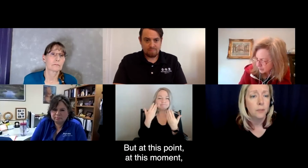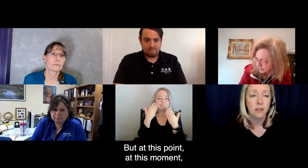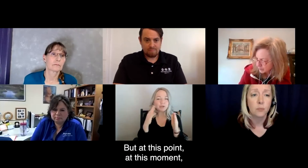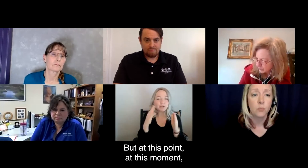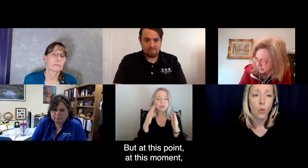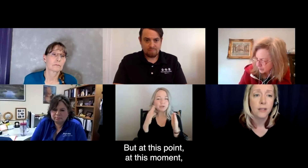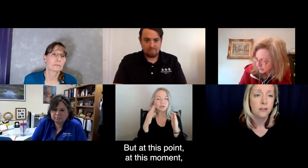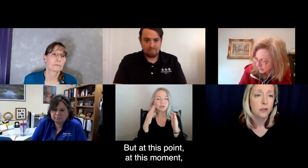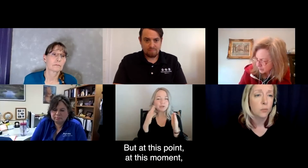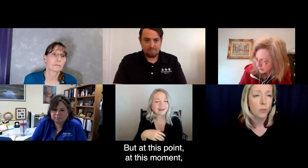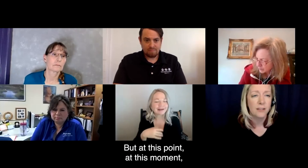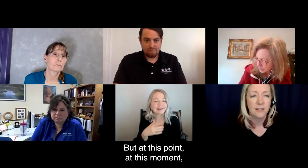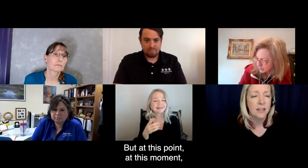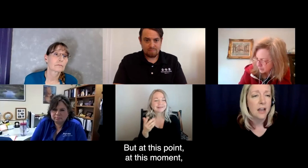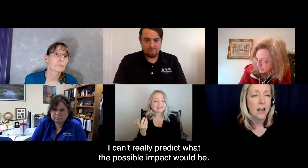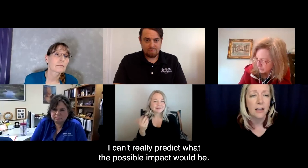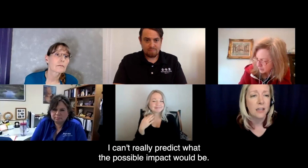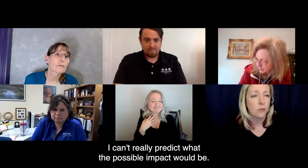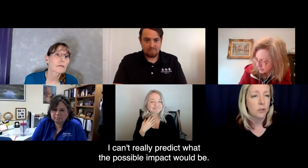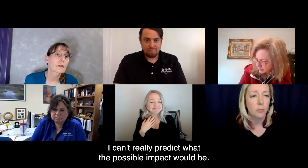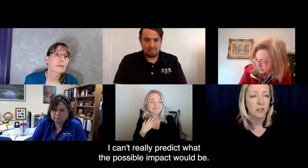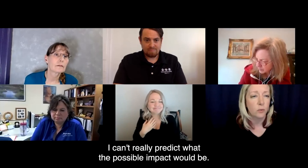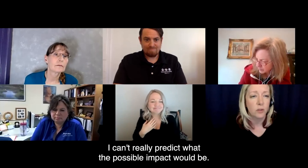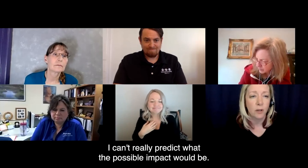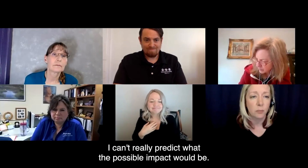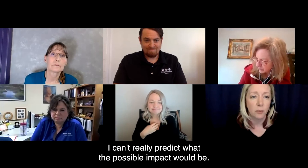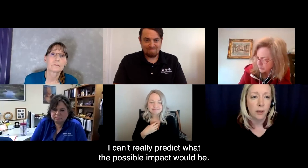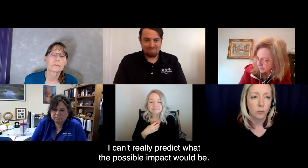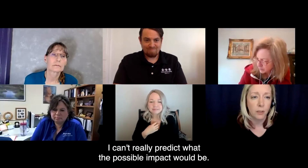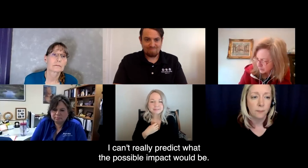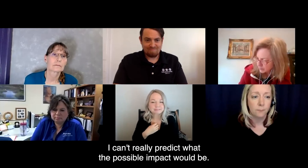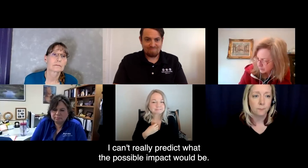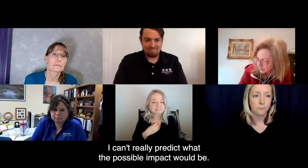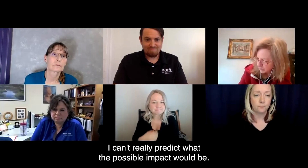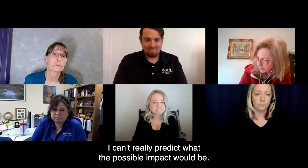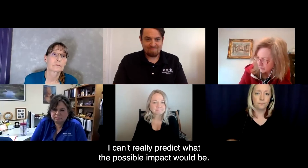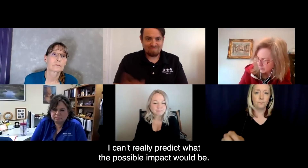But at this point, at this moment, I can't really predict what the possible impact would be.